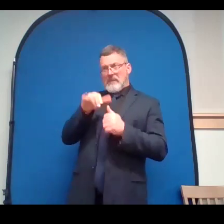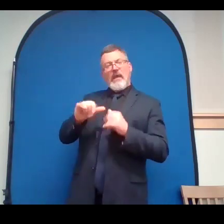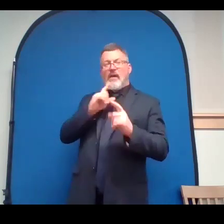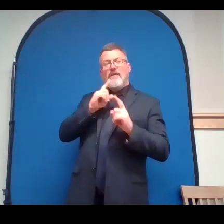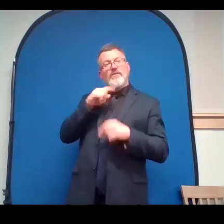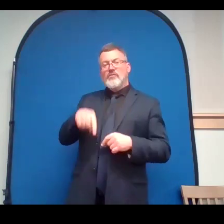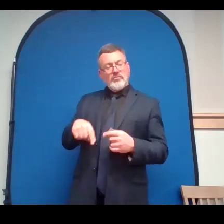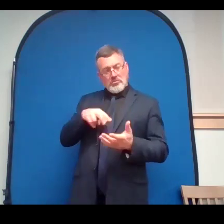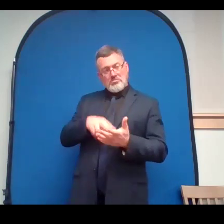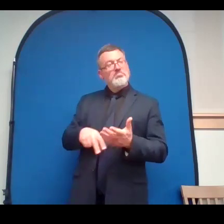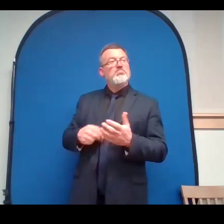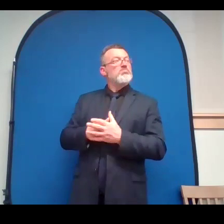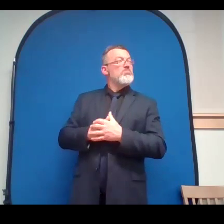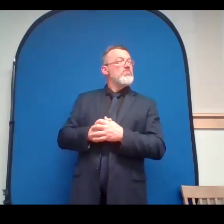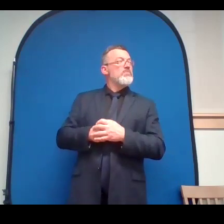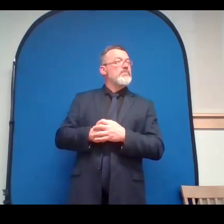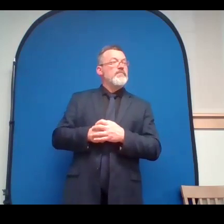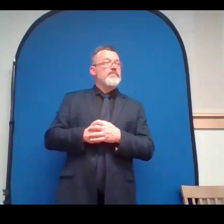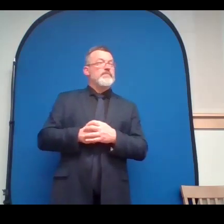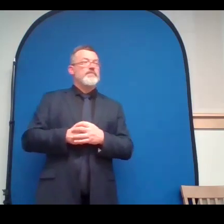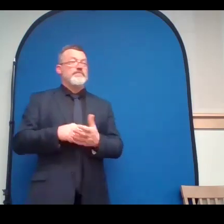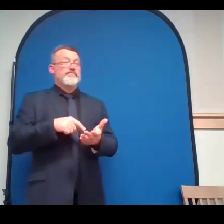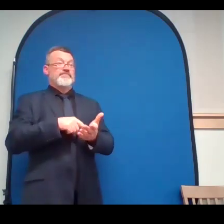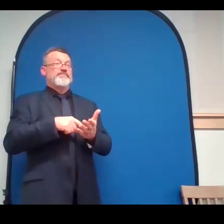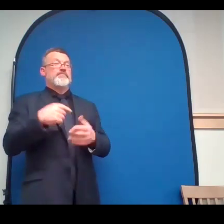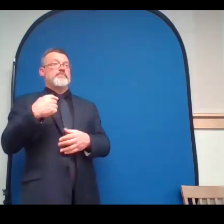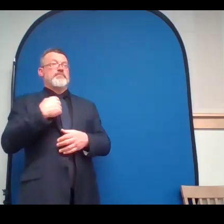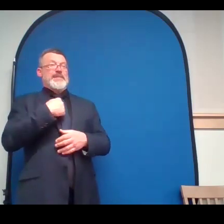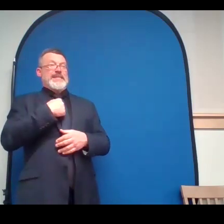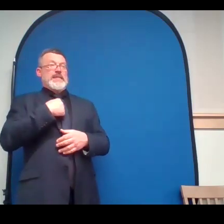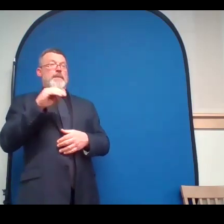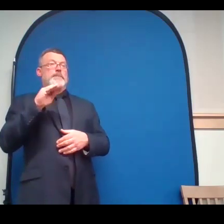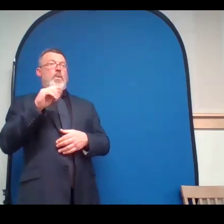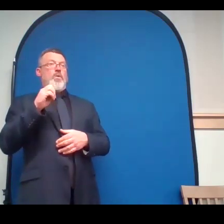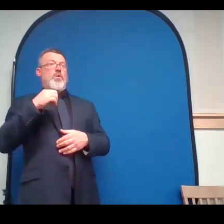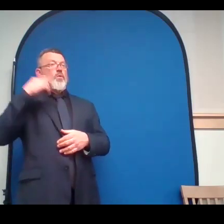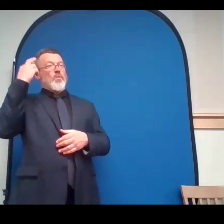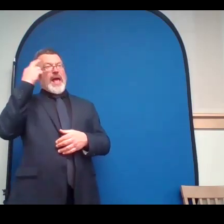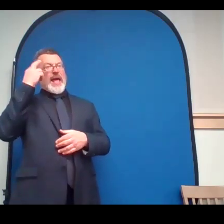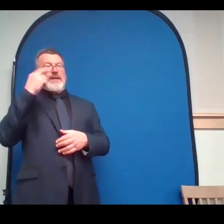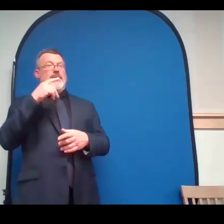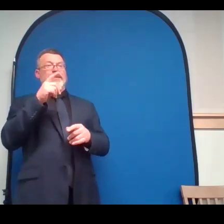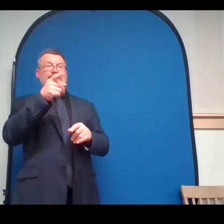He also said I, meaning Mote, was the reason he can't buy guns anymore because of the commitment.